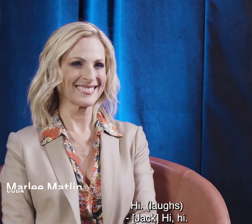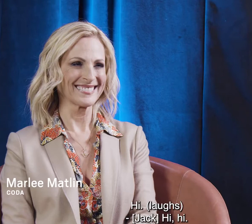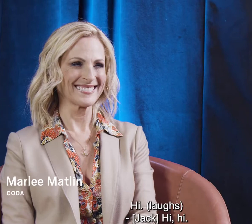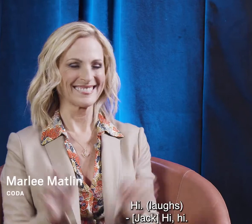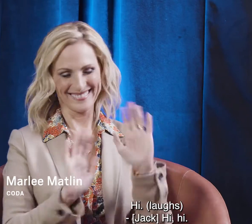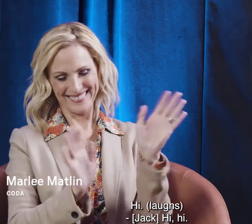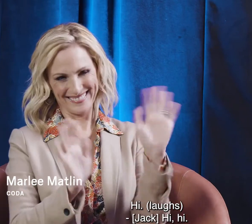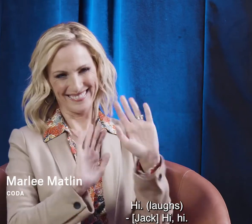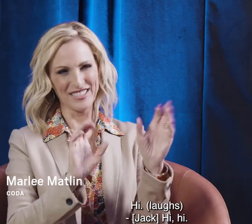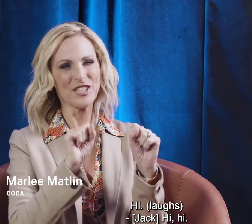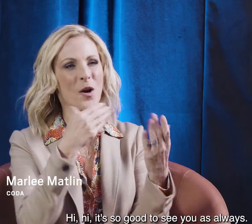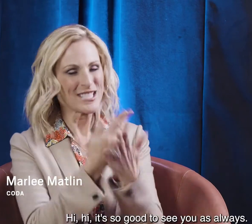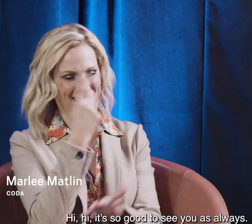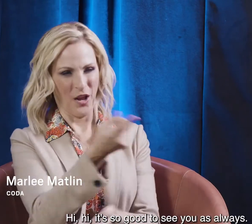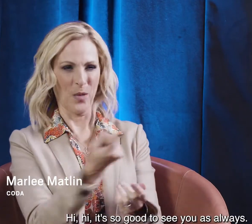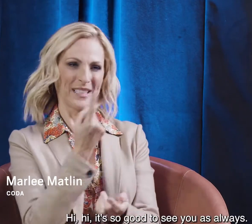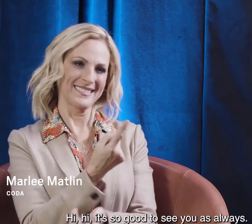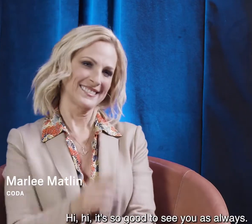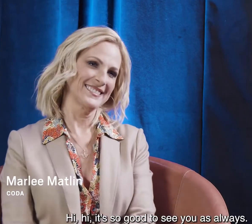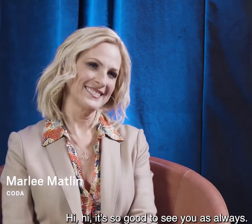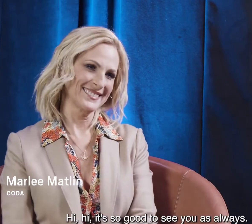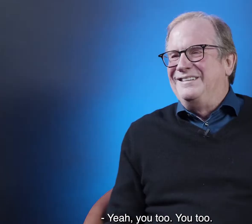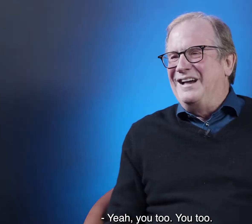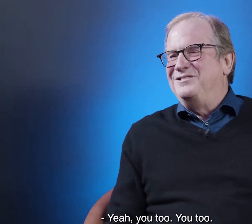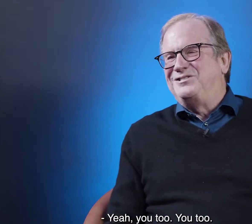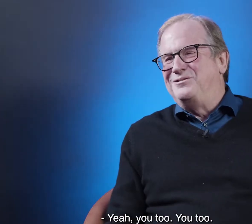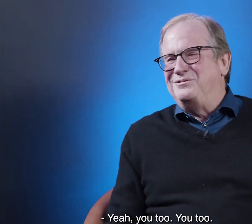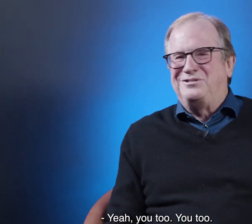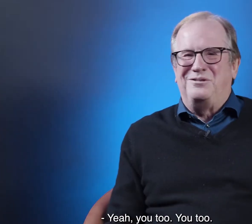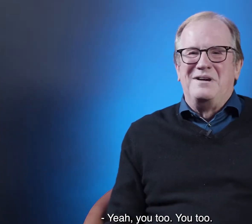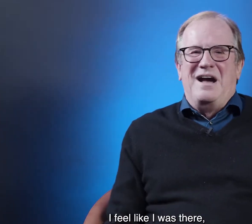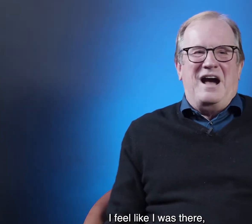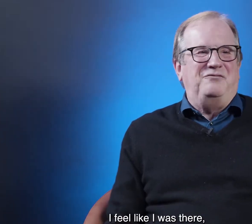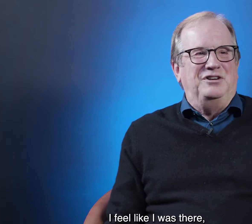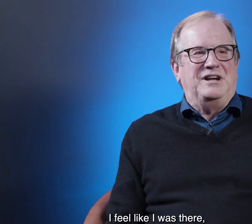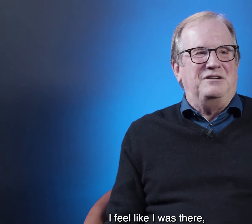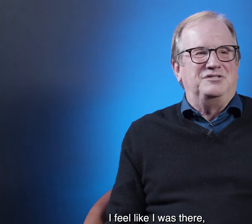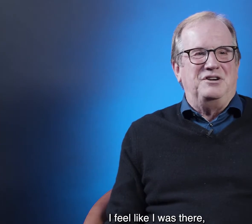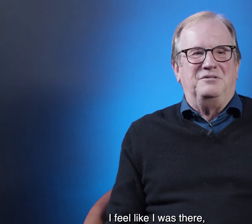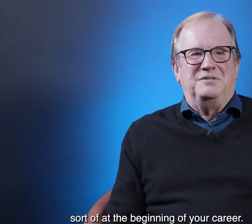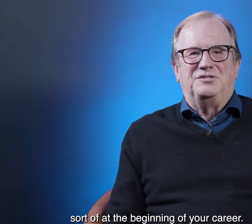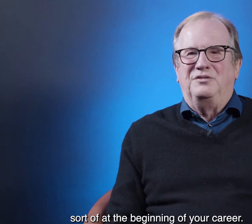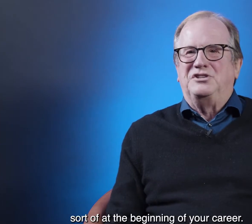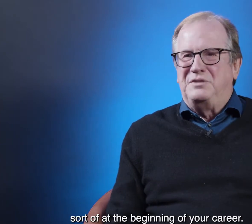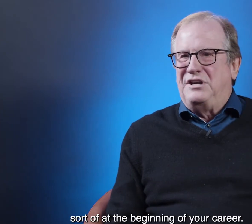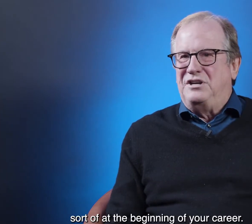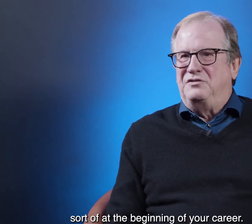Hi. Hi. So good to see you, as always. Yeah, you too. I feel like I was there sort of at the beginning of your